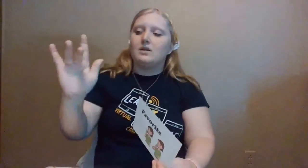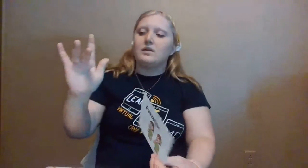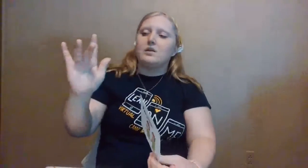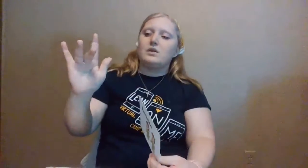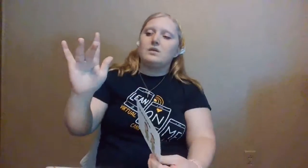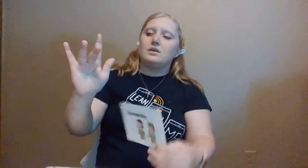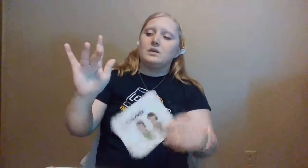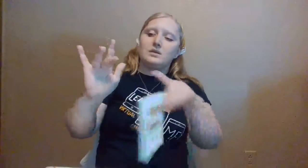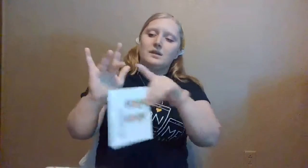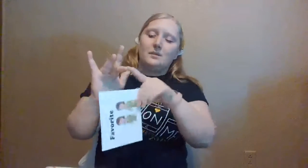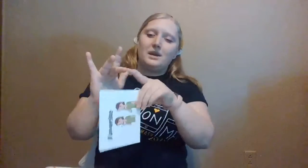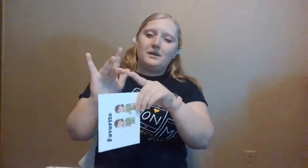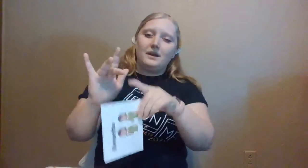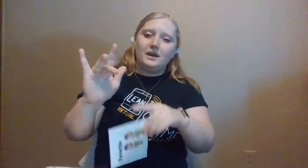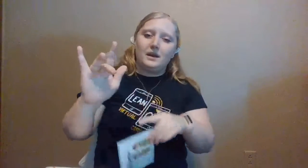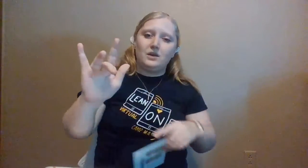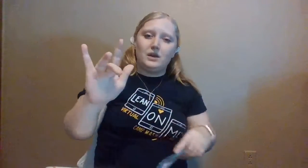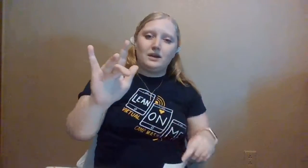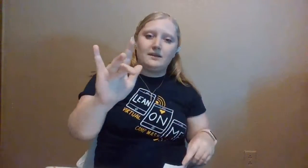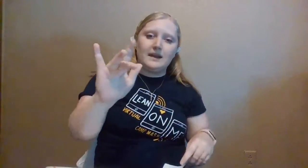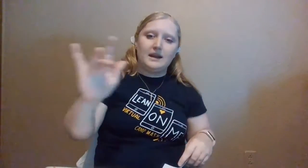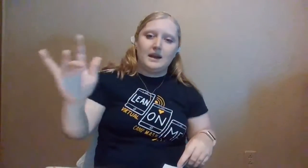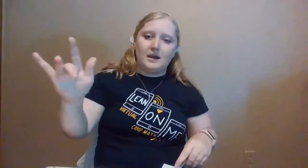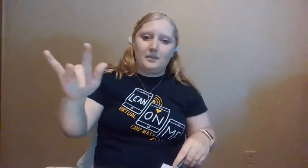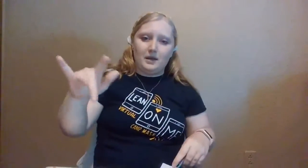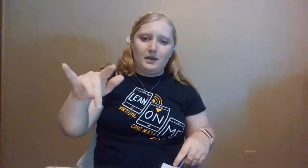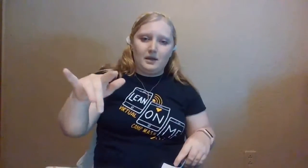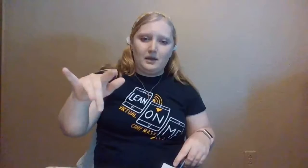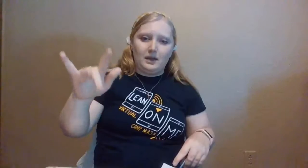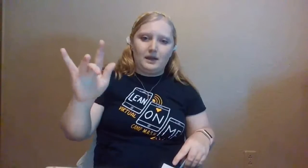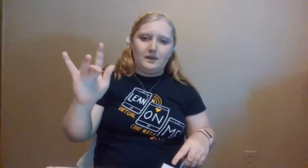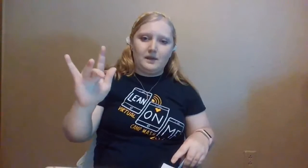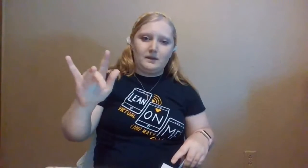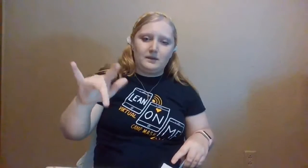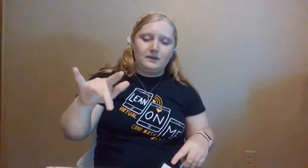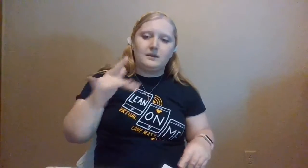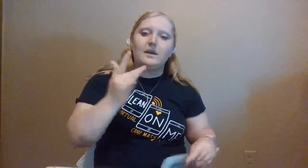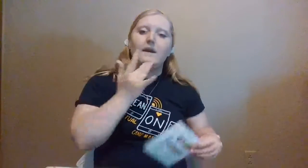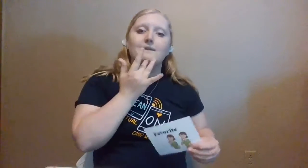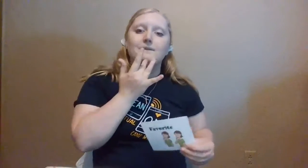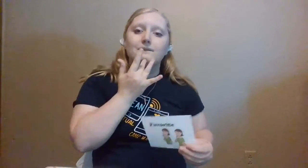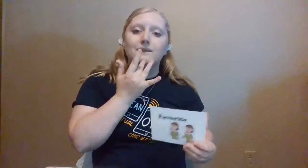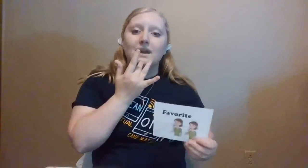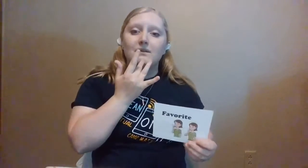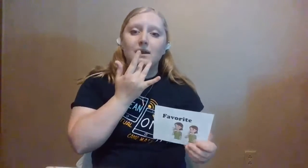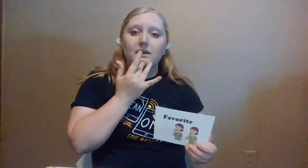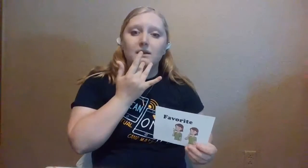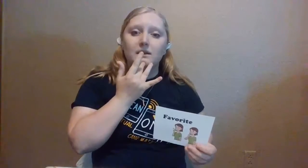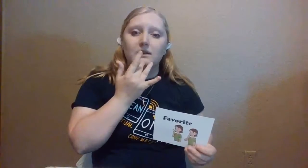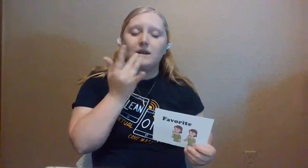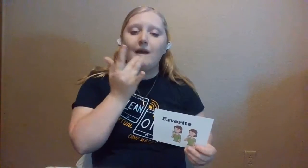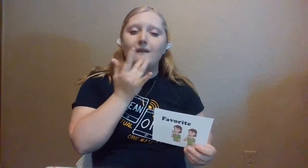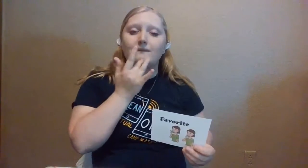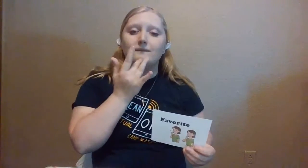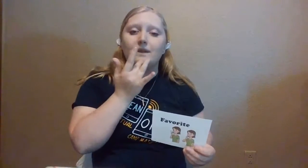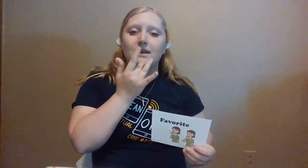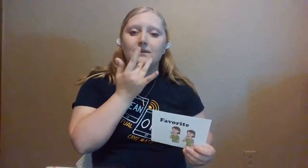So you use your middle finger and you kind of set it up like this. Favorite.